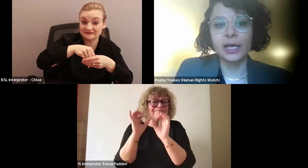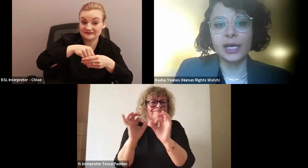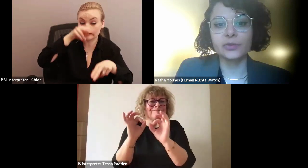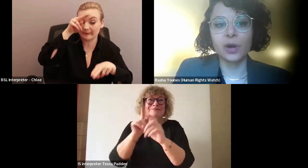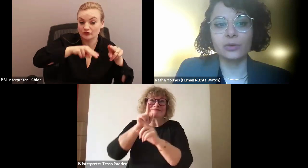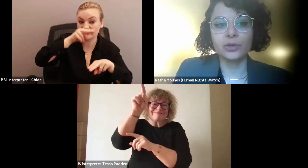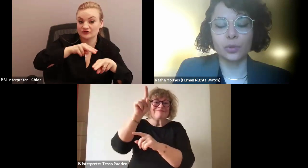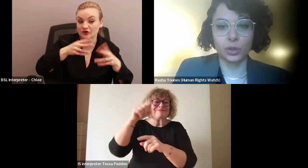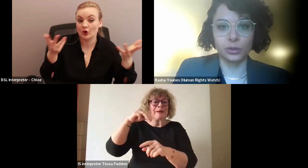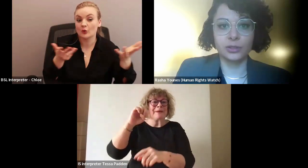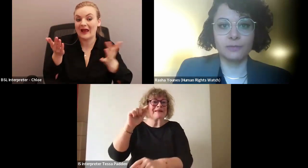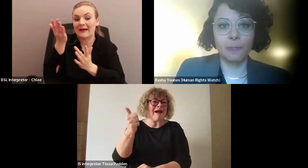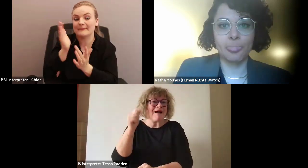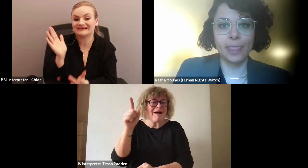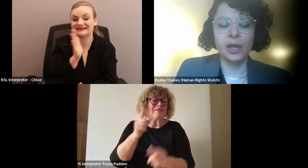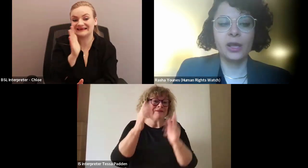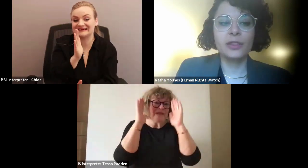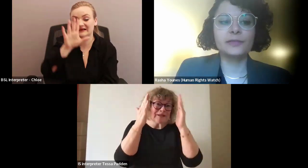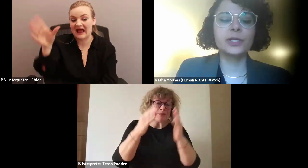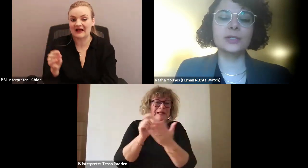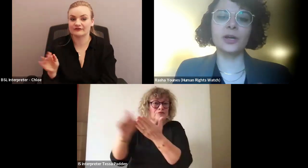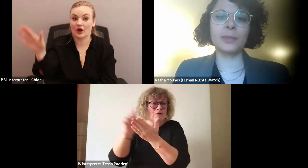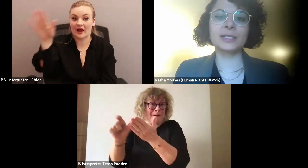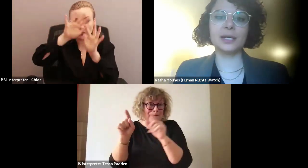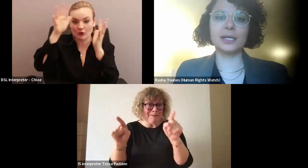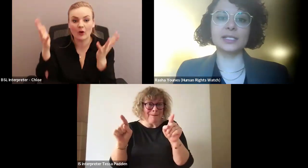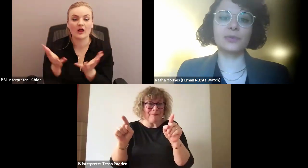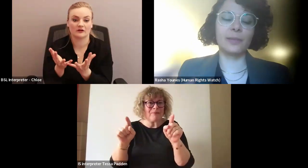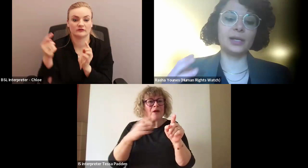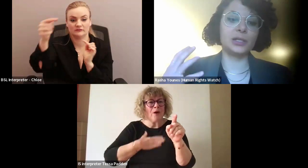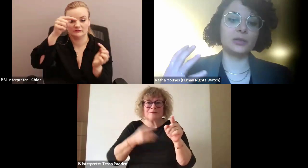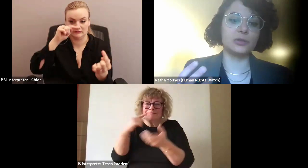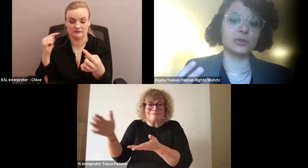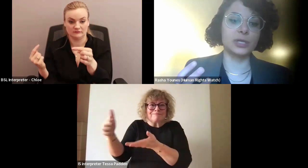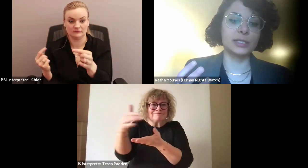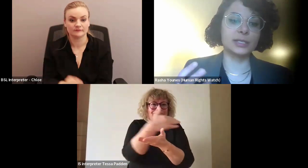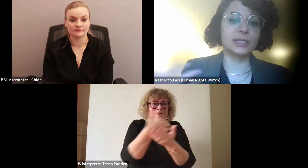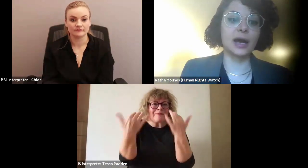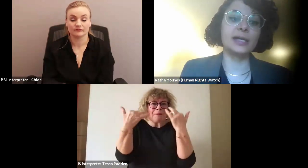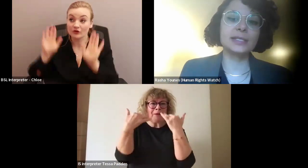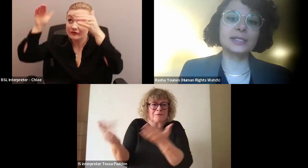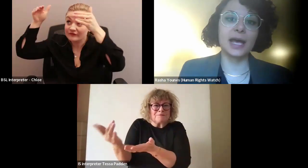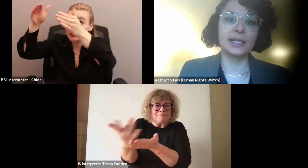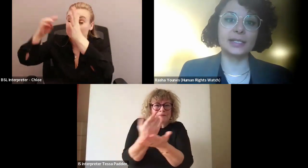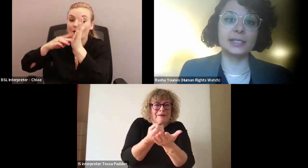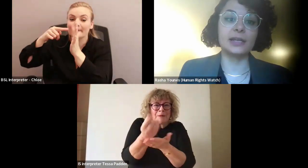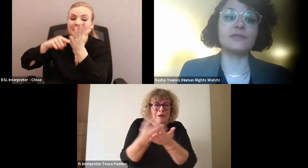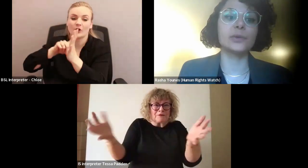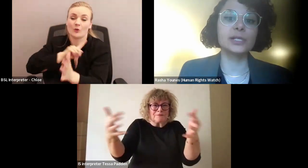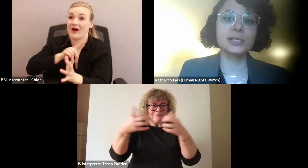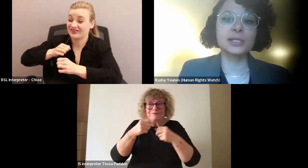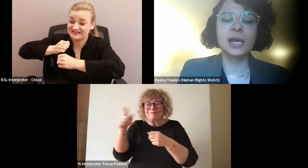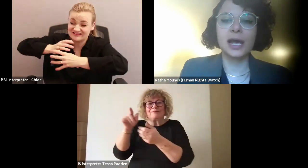region and around the world. The focus on Meta is primarily due to its size and